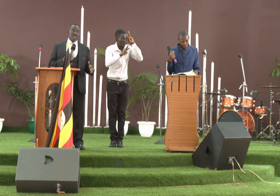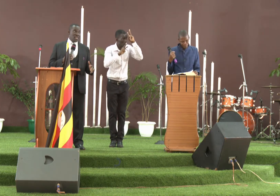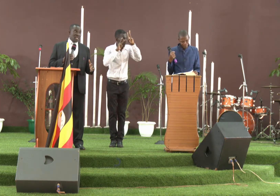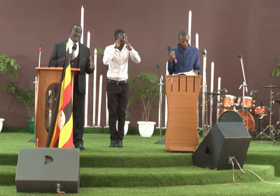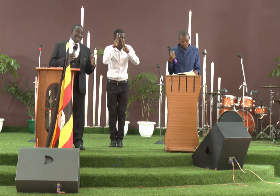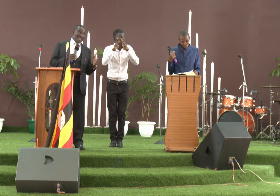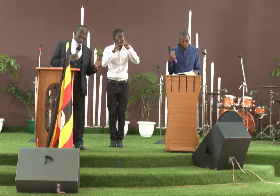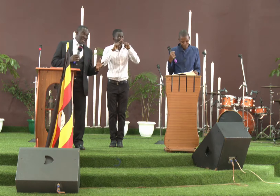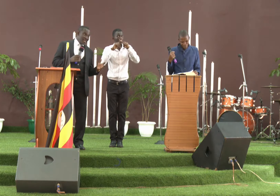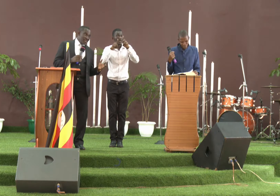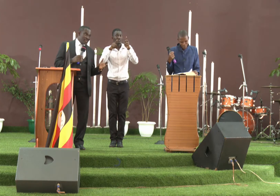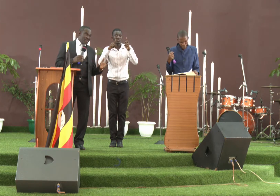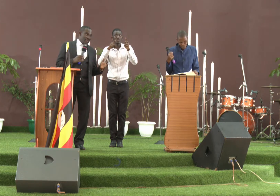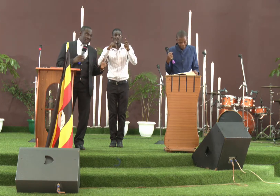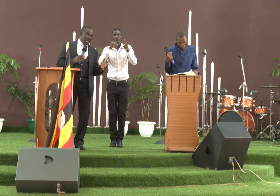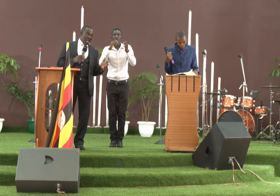Sosi kweralikirira ddala.